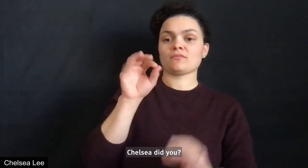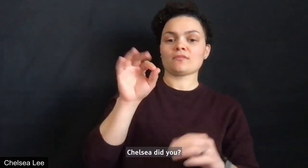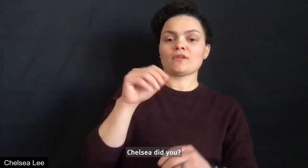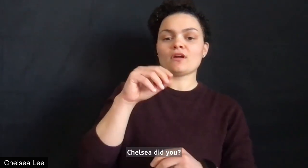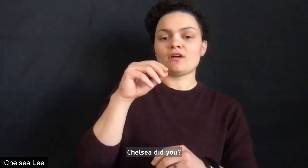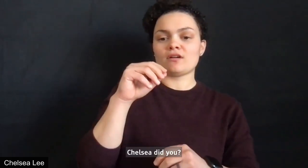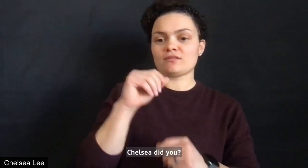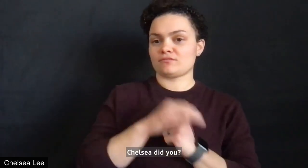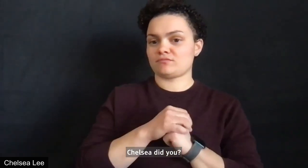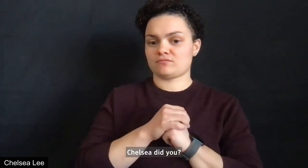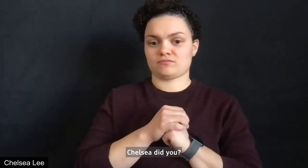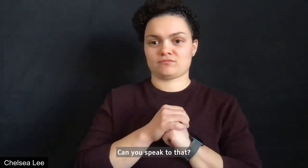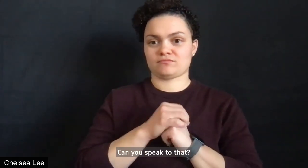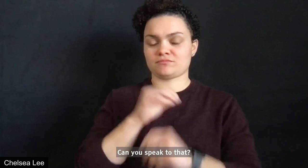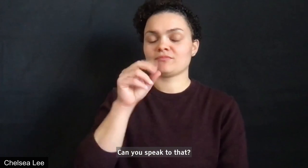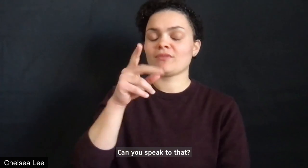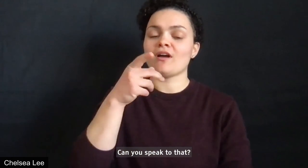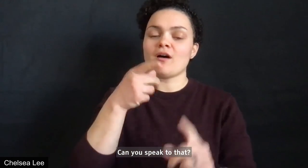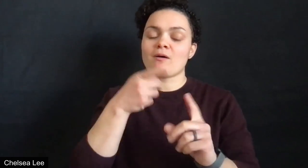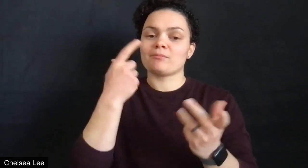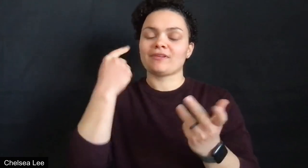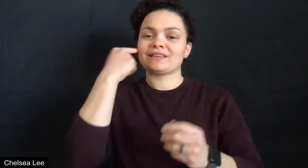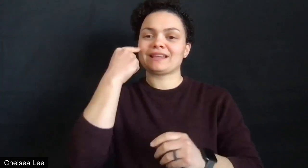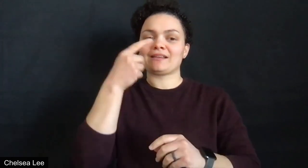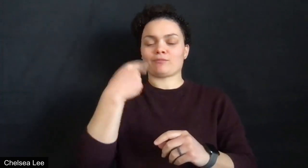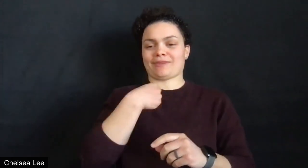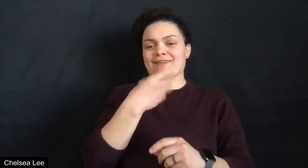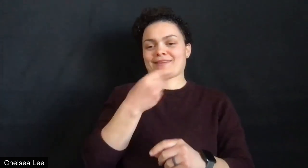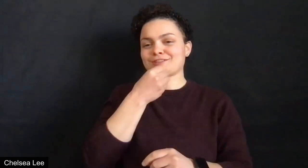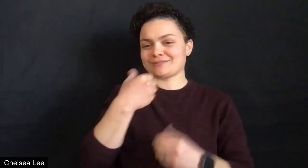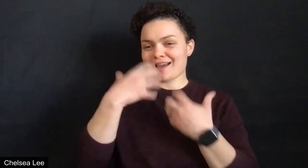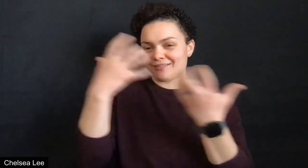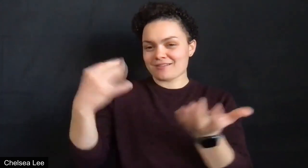Chelsea, did you? I could speak to that.